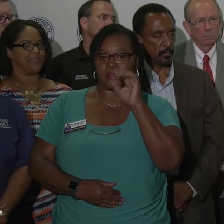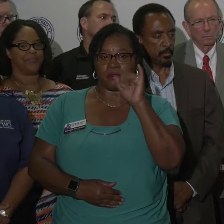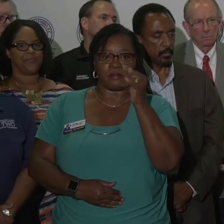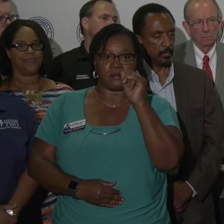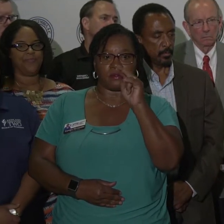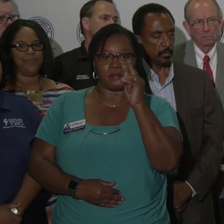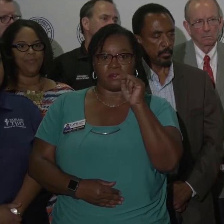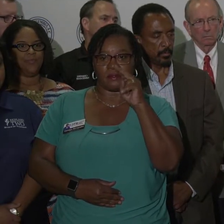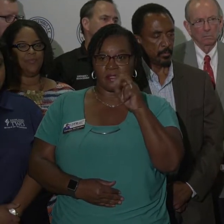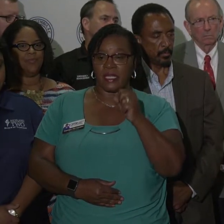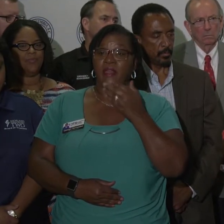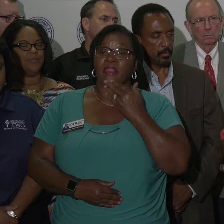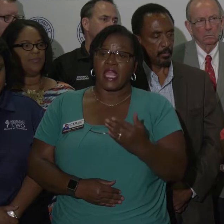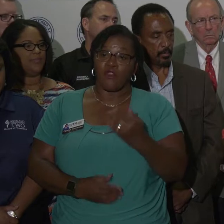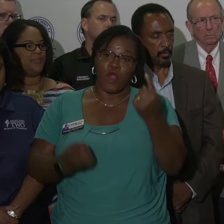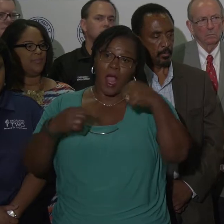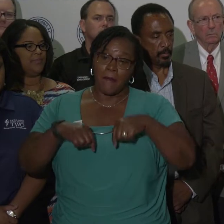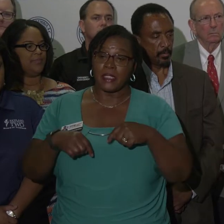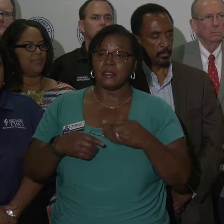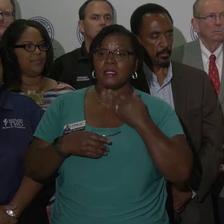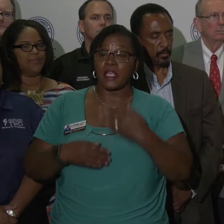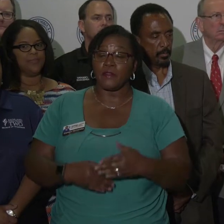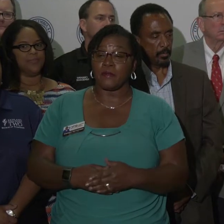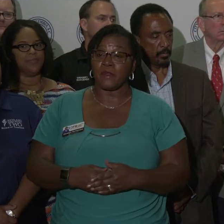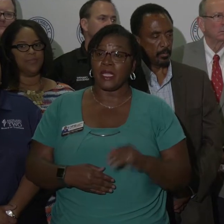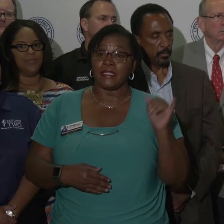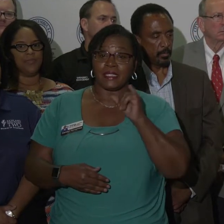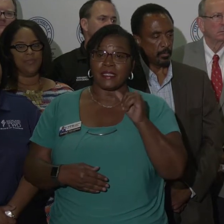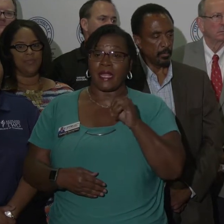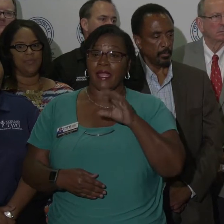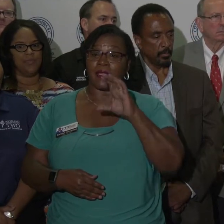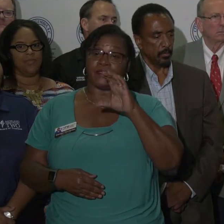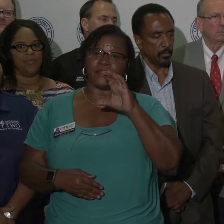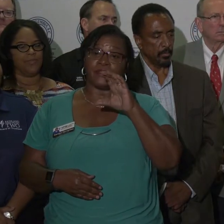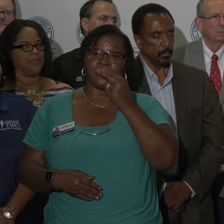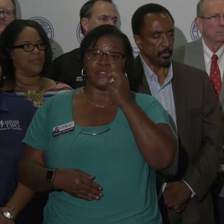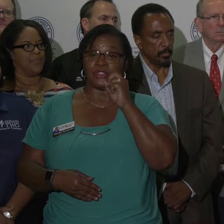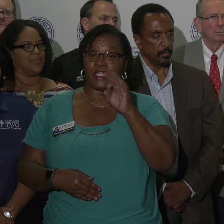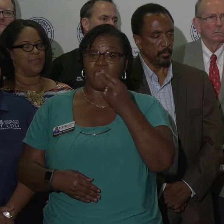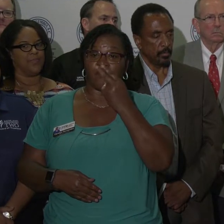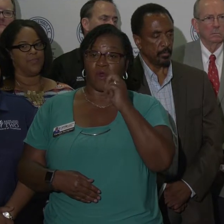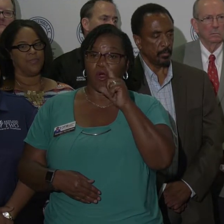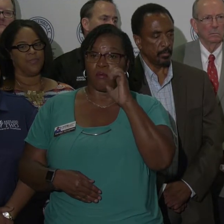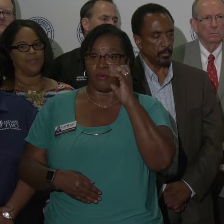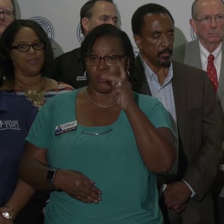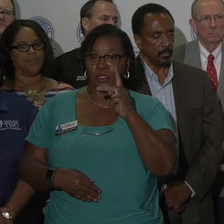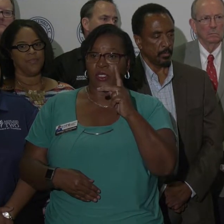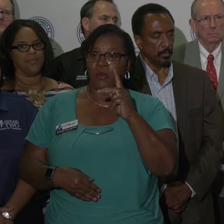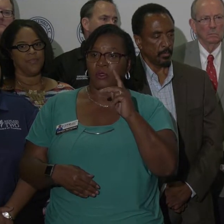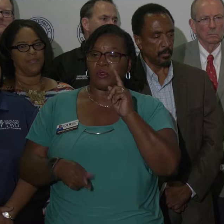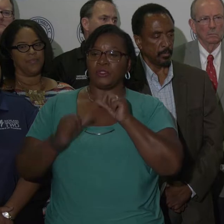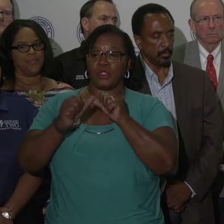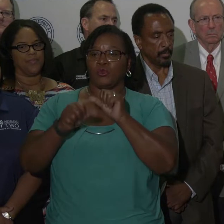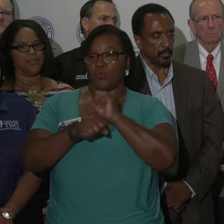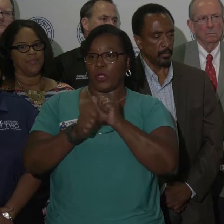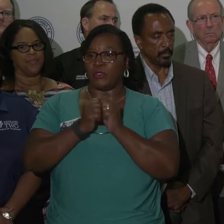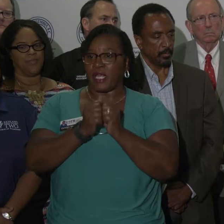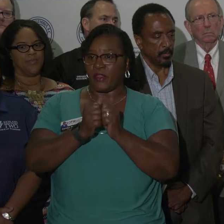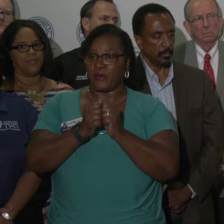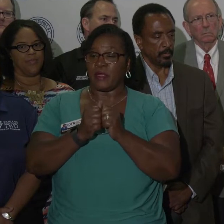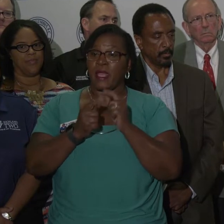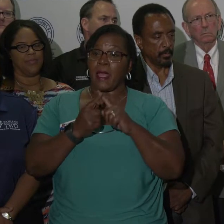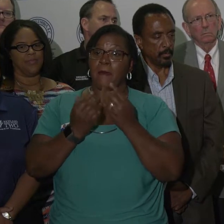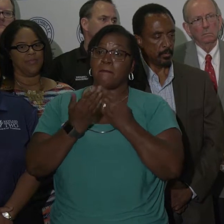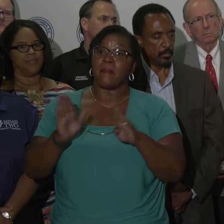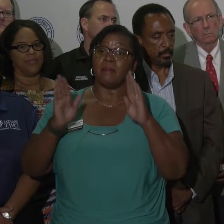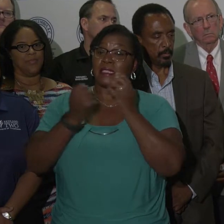Thank you. Thank you all for being here. Just like Chief Holbrook stated, we're going to continue to work collaboratively together in public safety